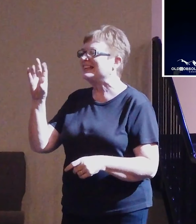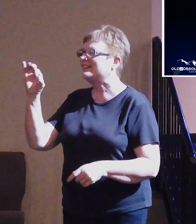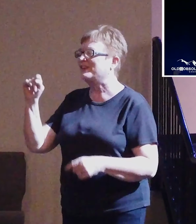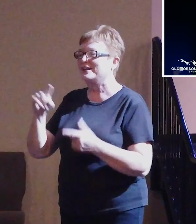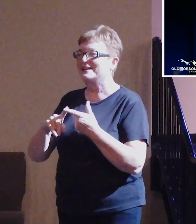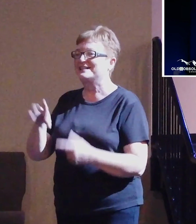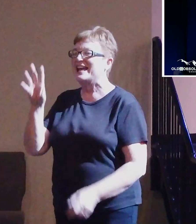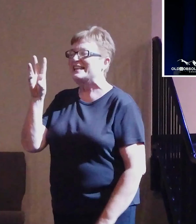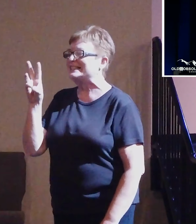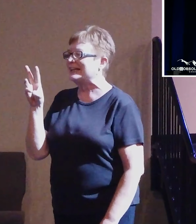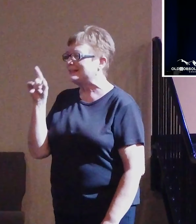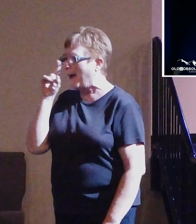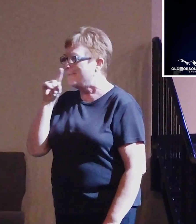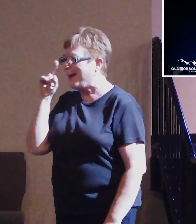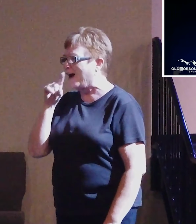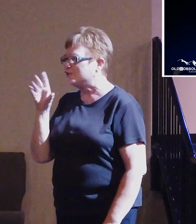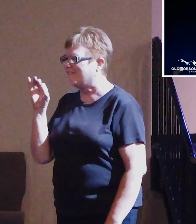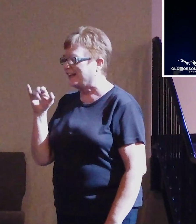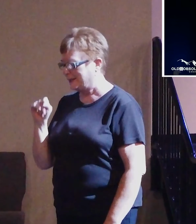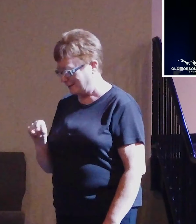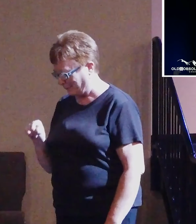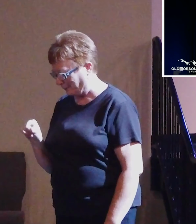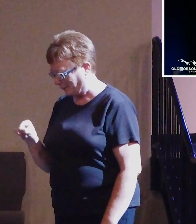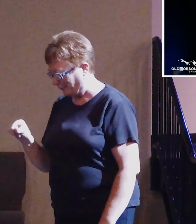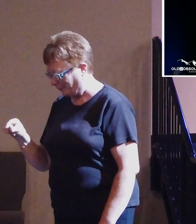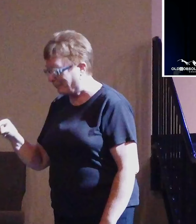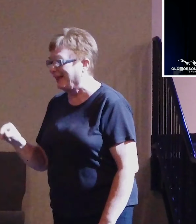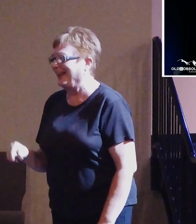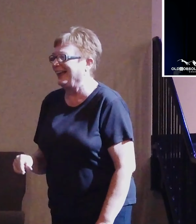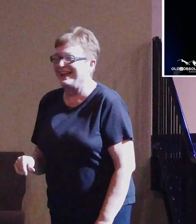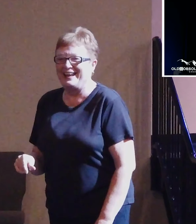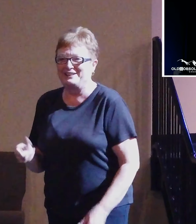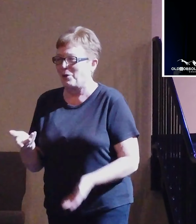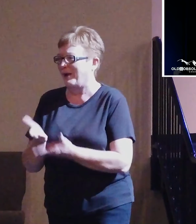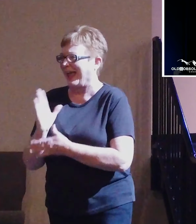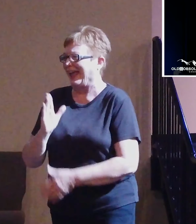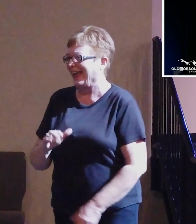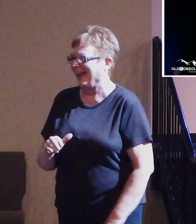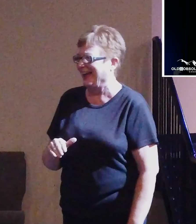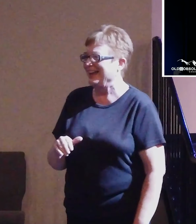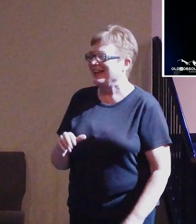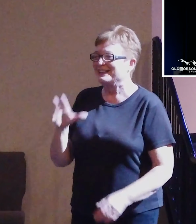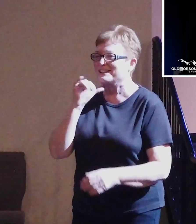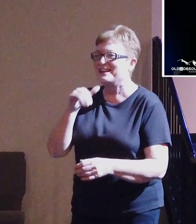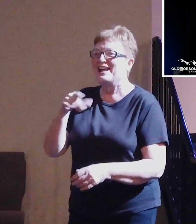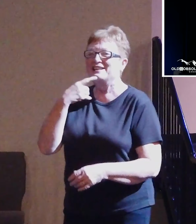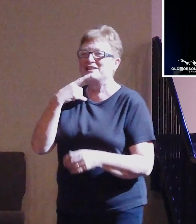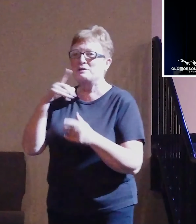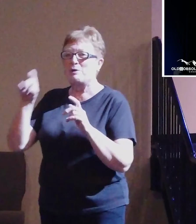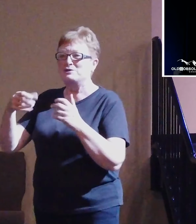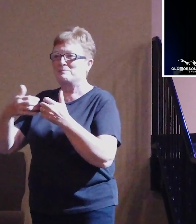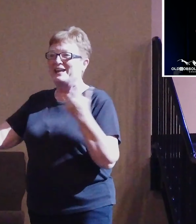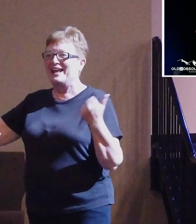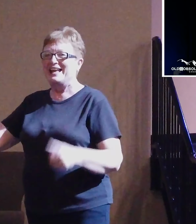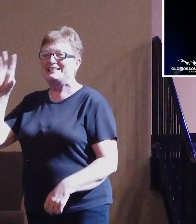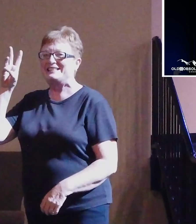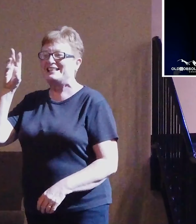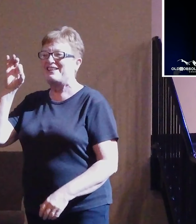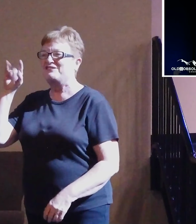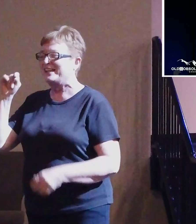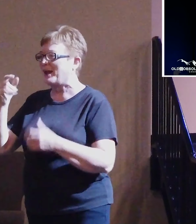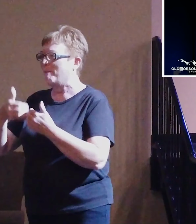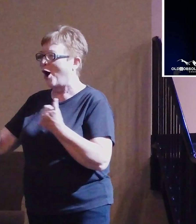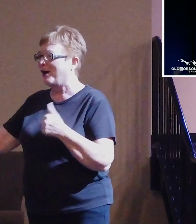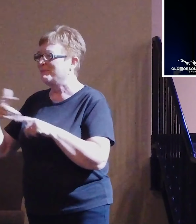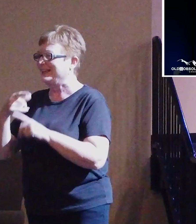It brings us to a second application of this commandment. So we have several things to be aware of which